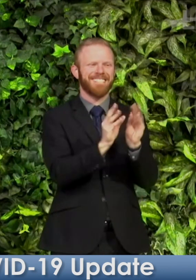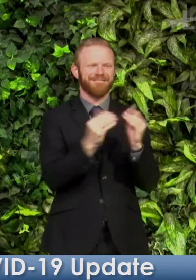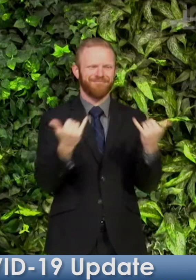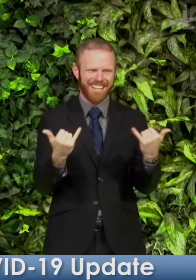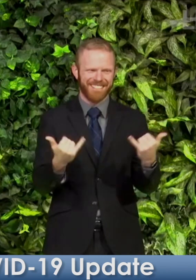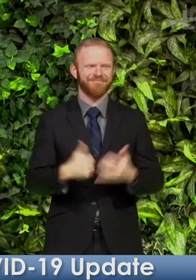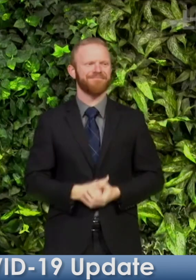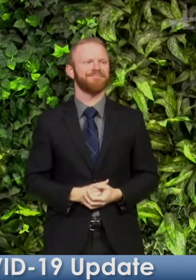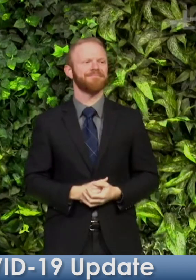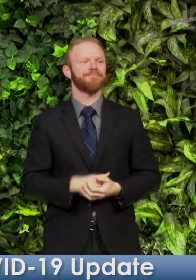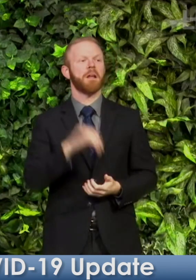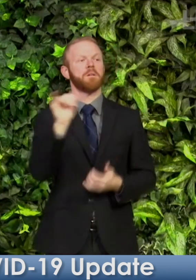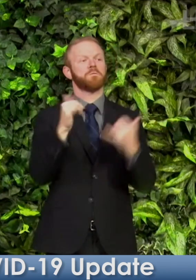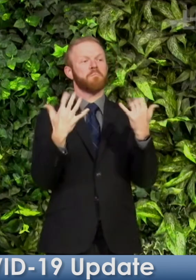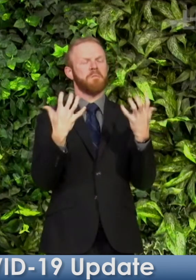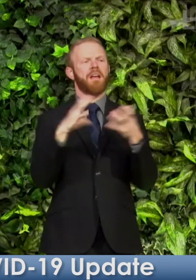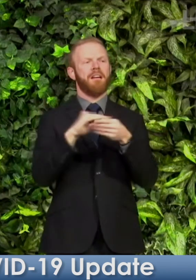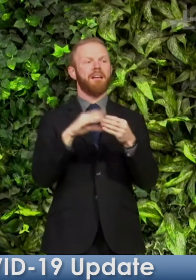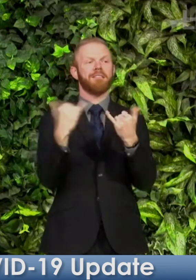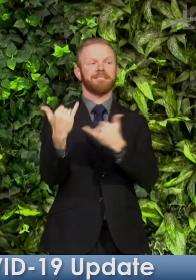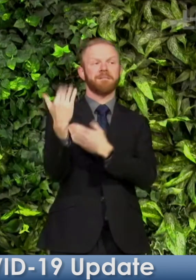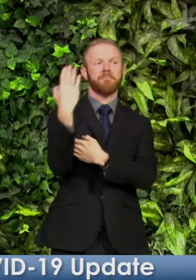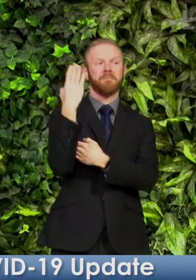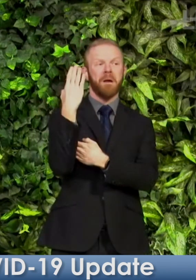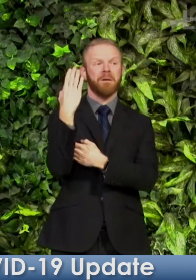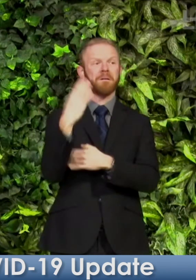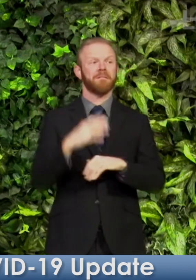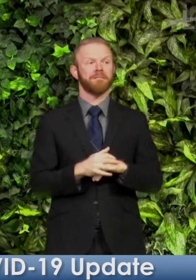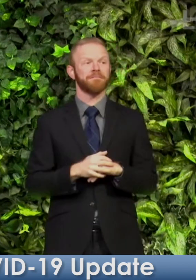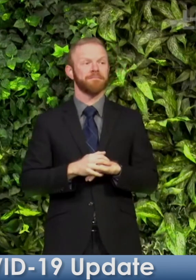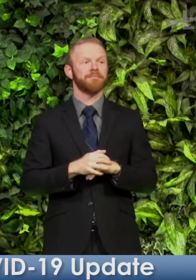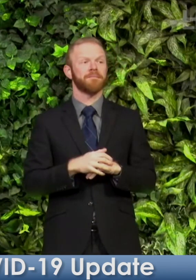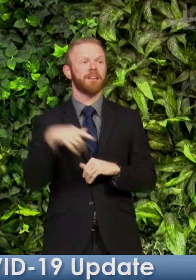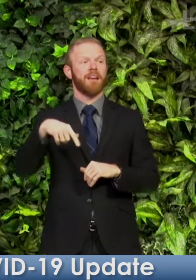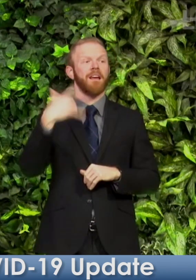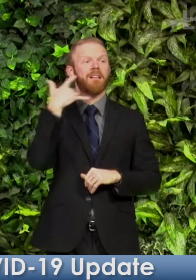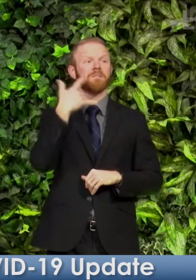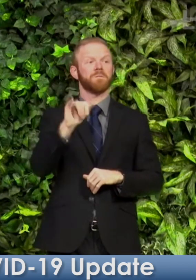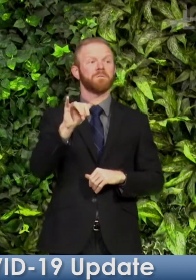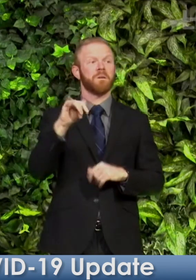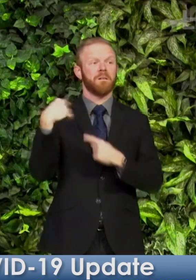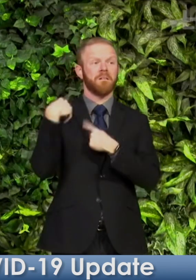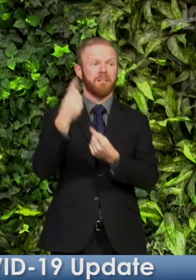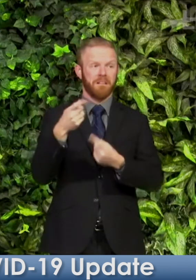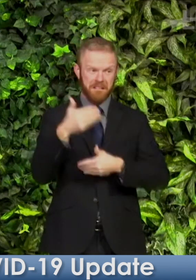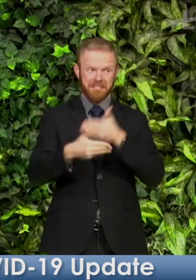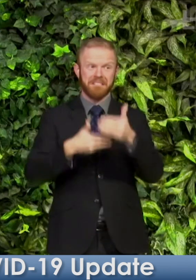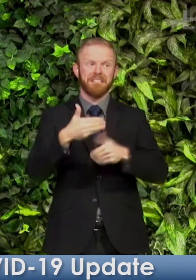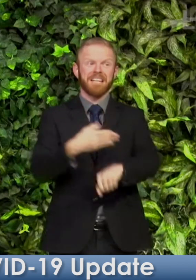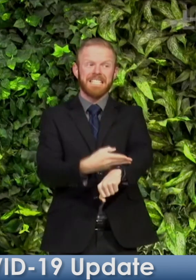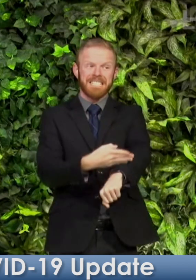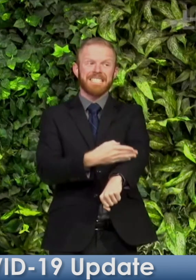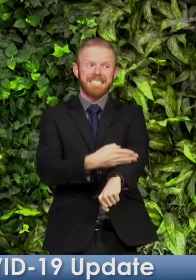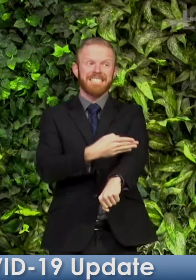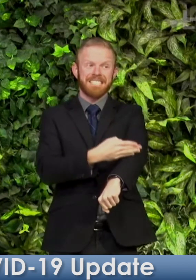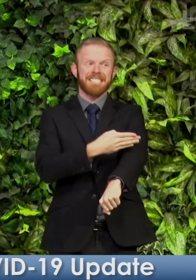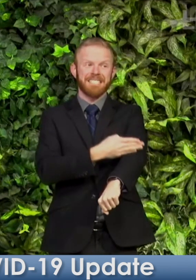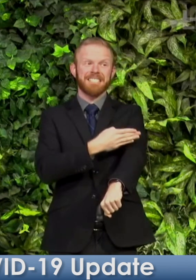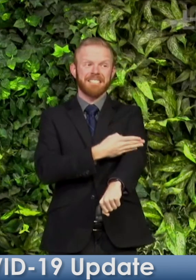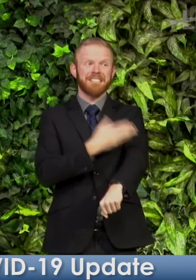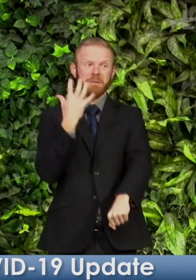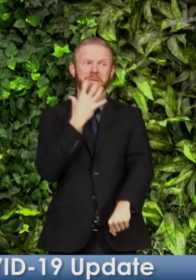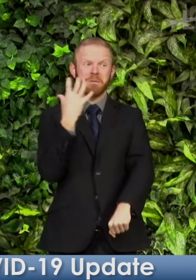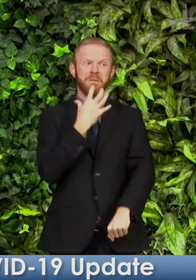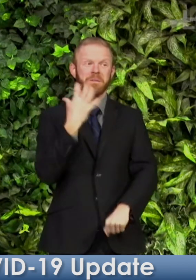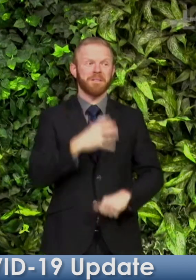say that as of this morning, California is making incredible progress in its vaccinations. Over 7.3